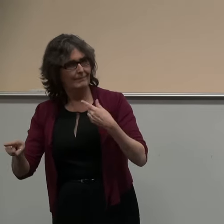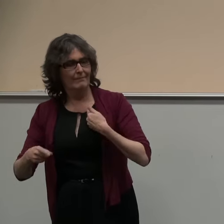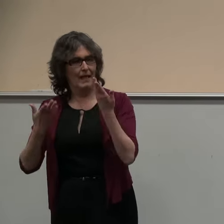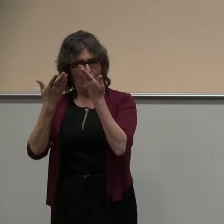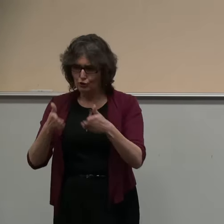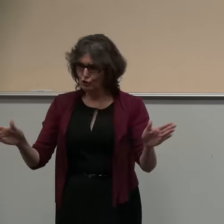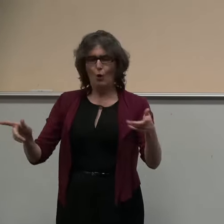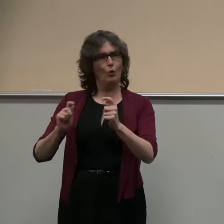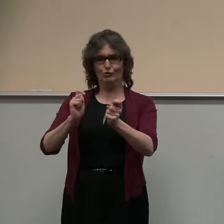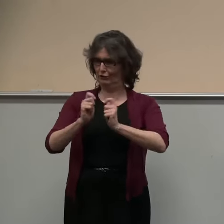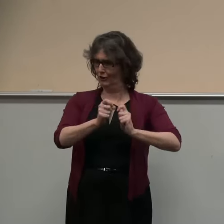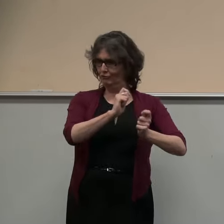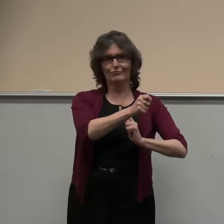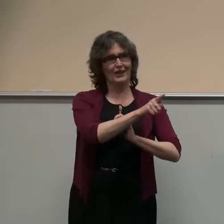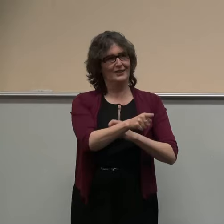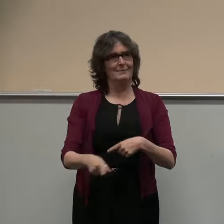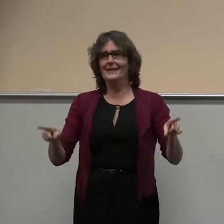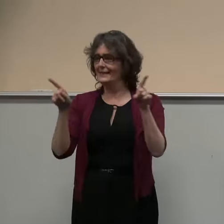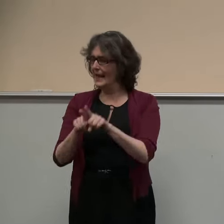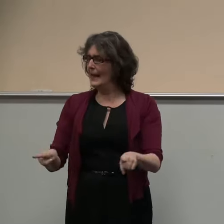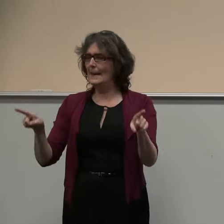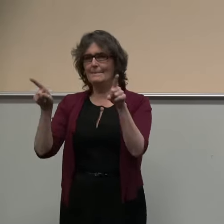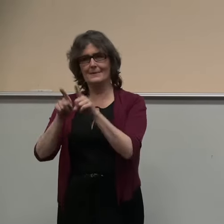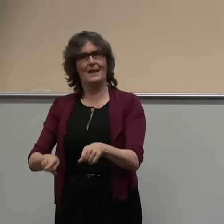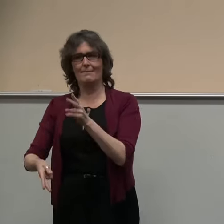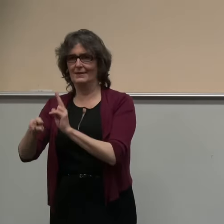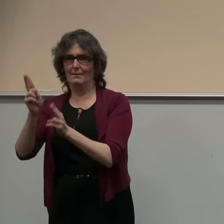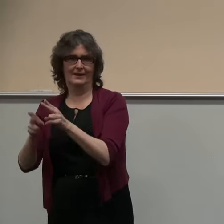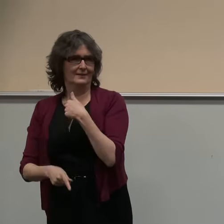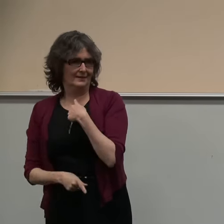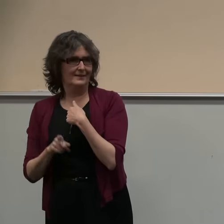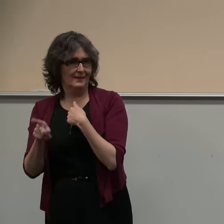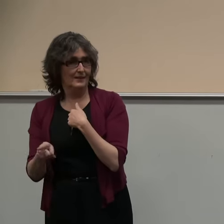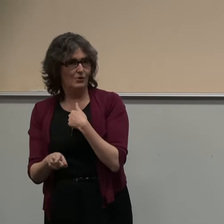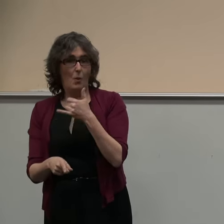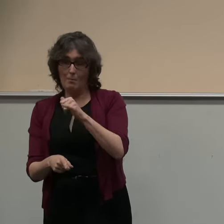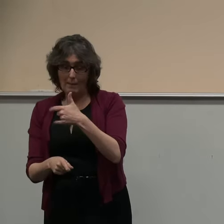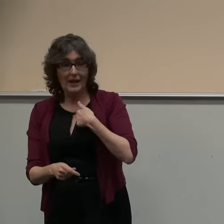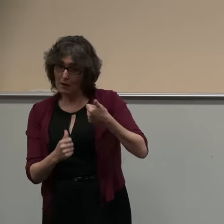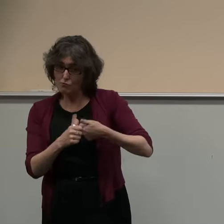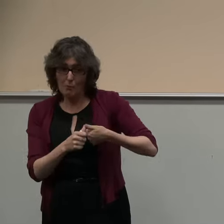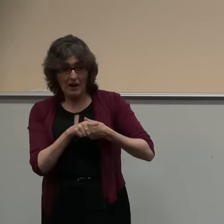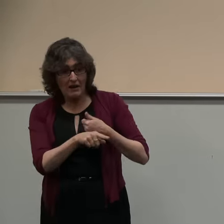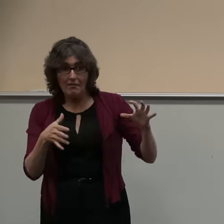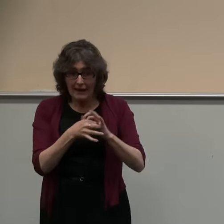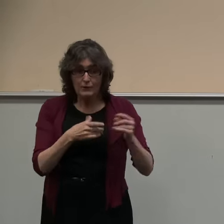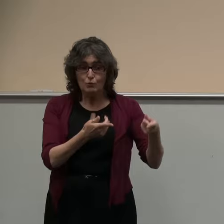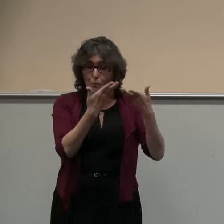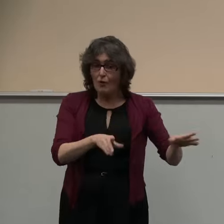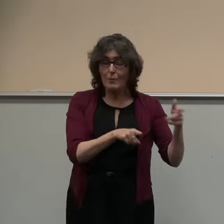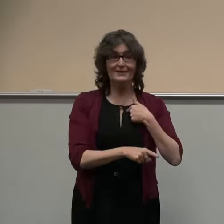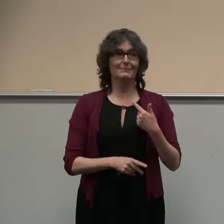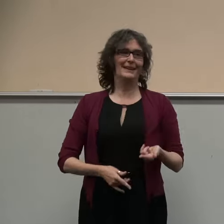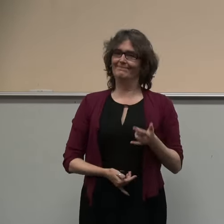two interpreters who interpret. So they don't they may match what's going on stage, but not necessarily. Or